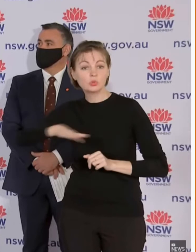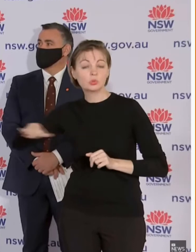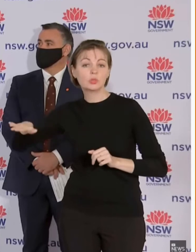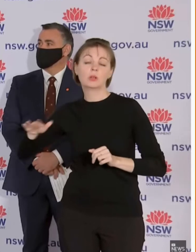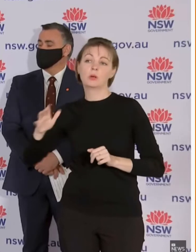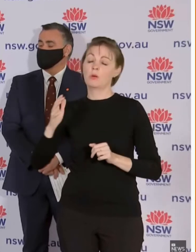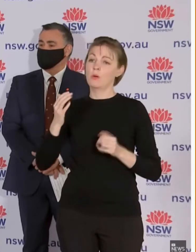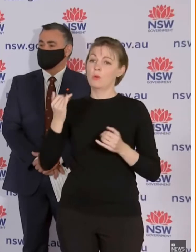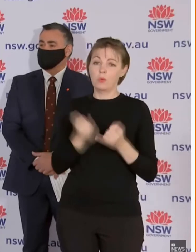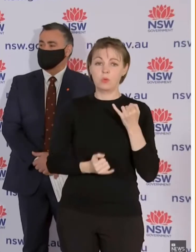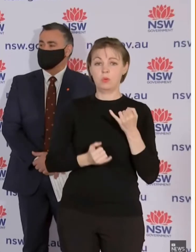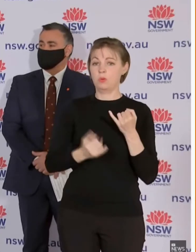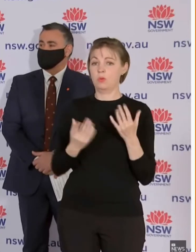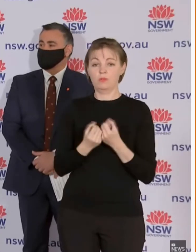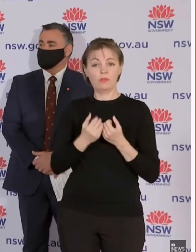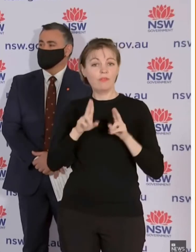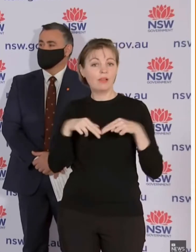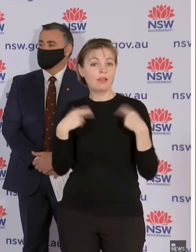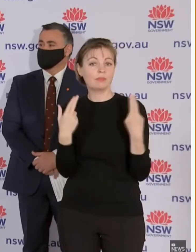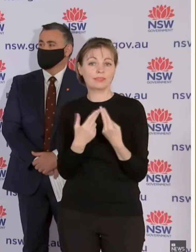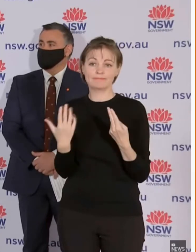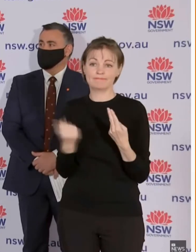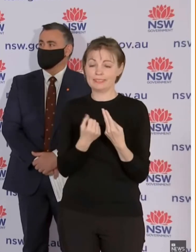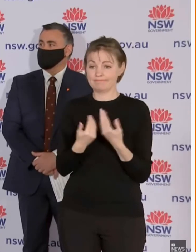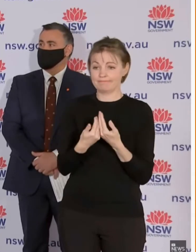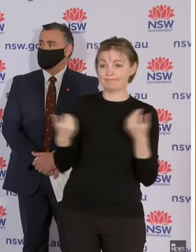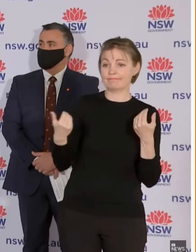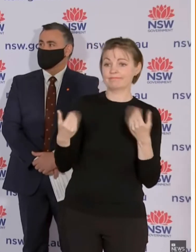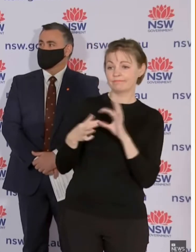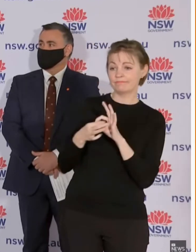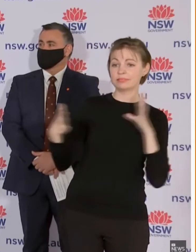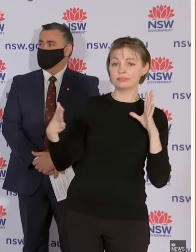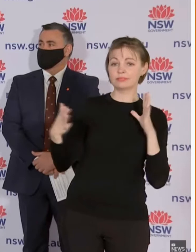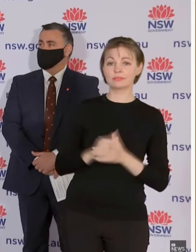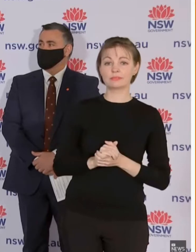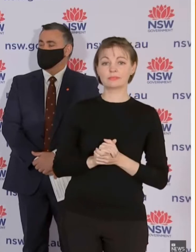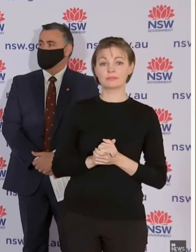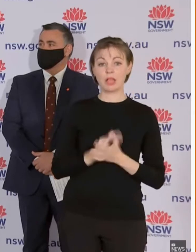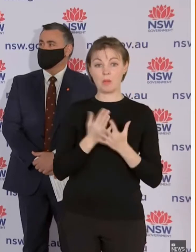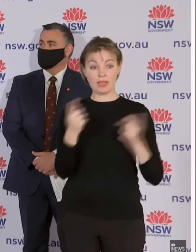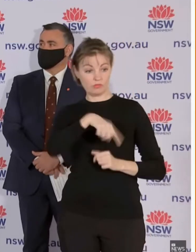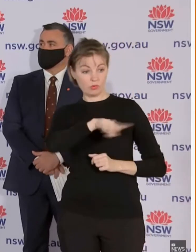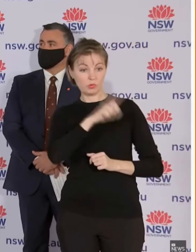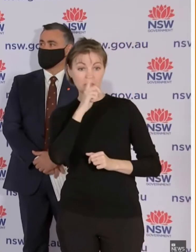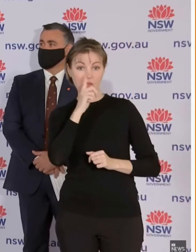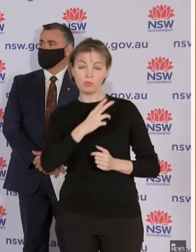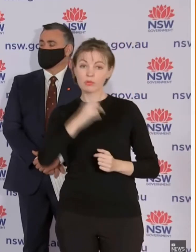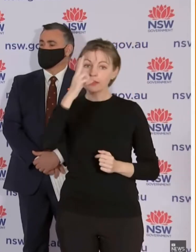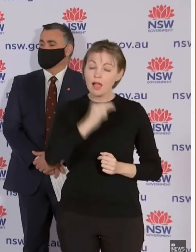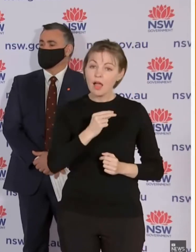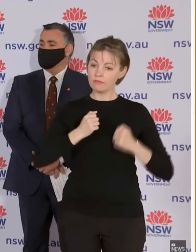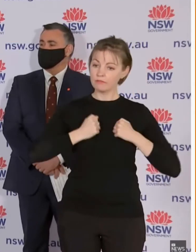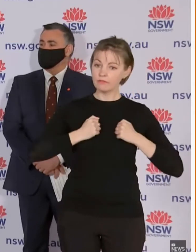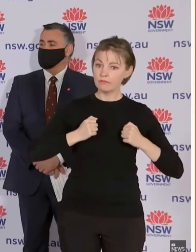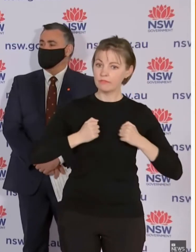ripping families apart. Many of our patients with COVID are young, they're normally fit and healthy. They come from a variety